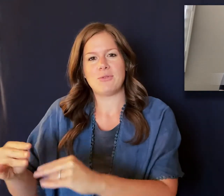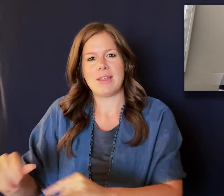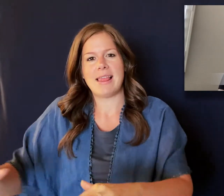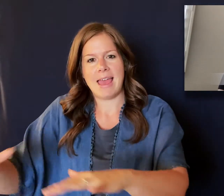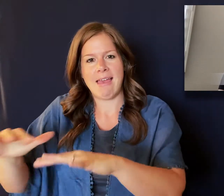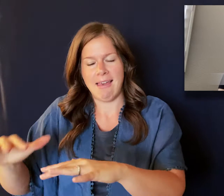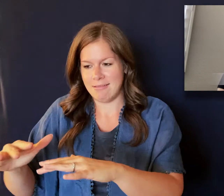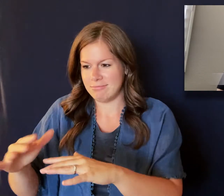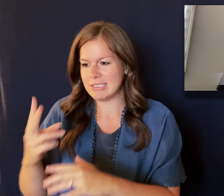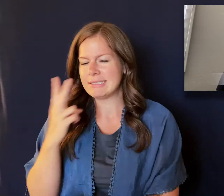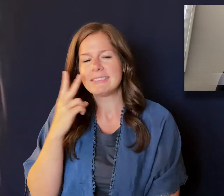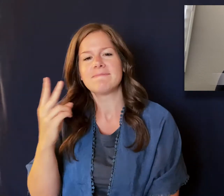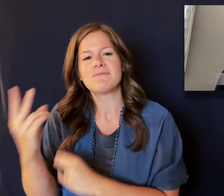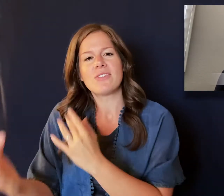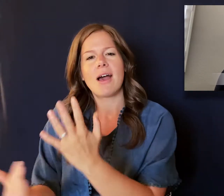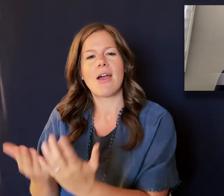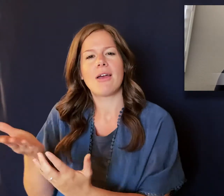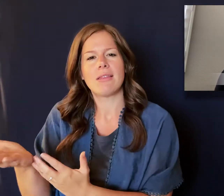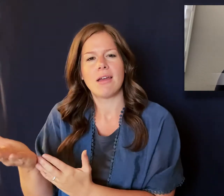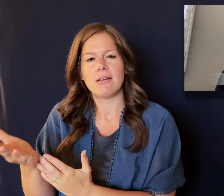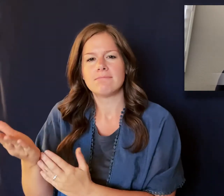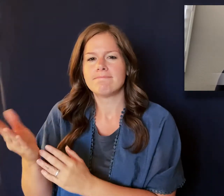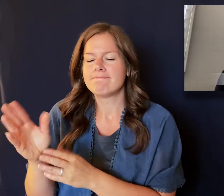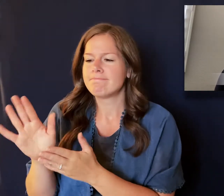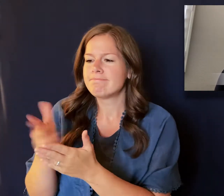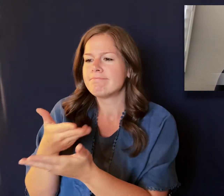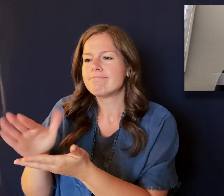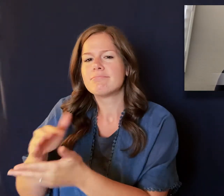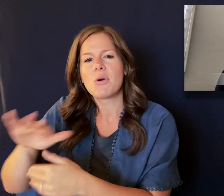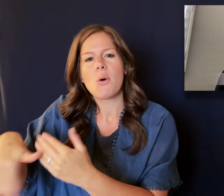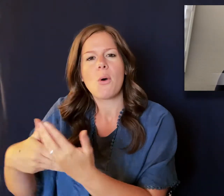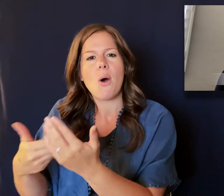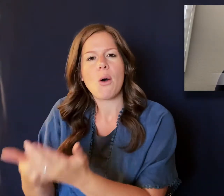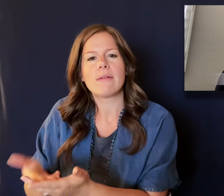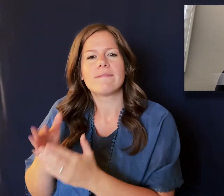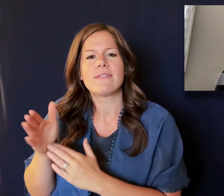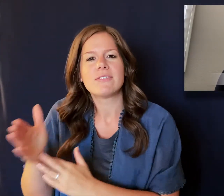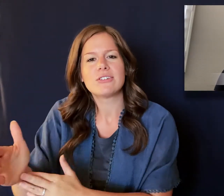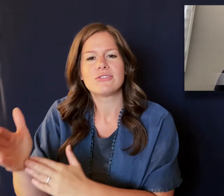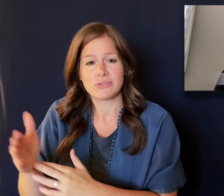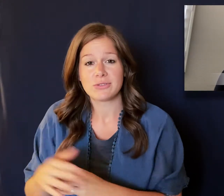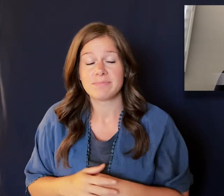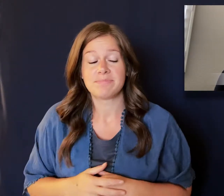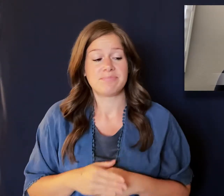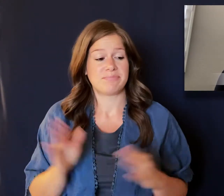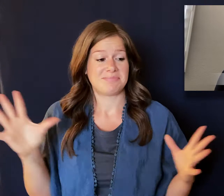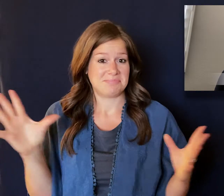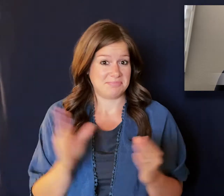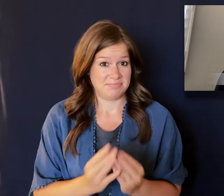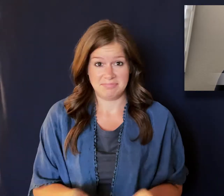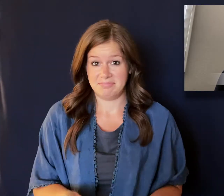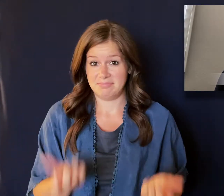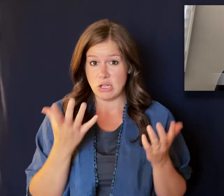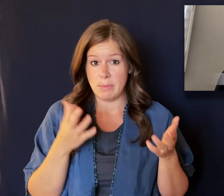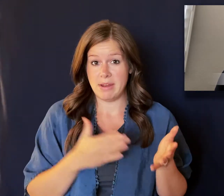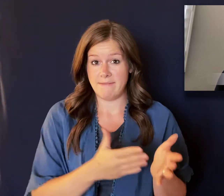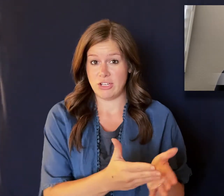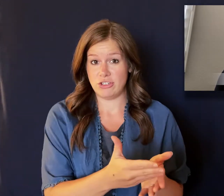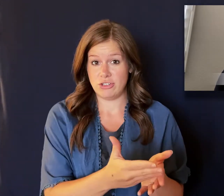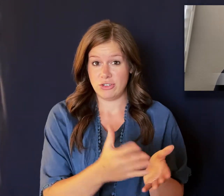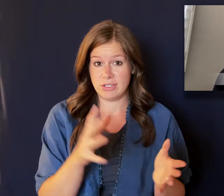net full of fish, 153 fish. And although there were so many, the net wasn't torn. This is a